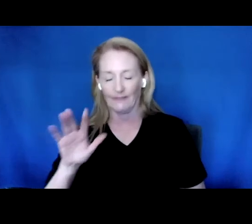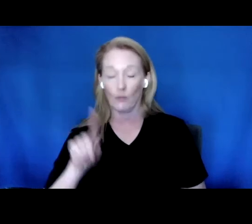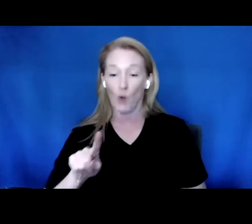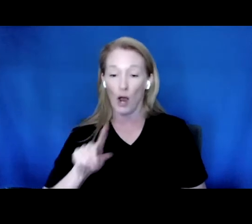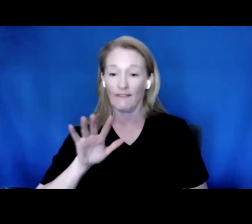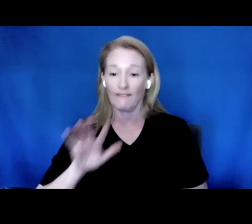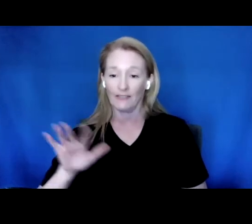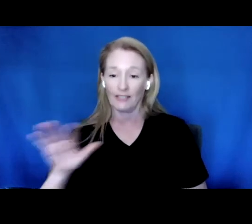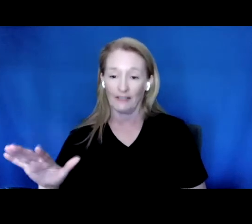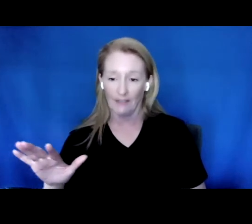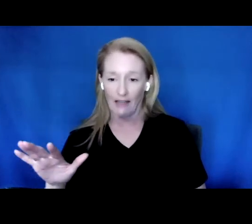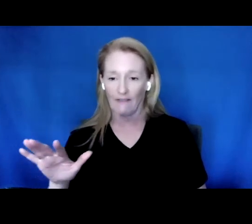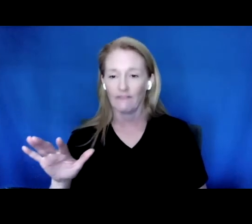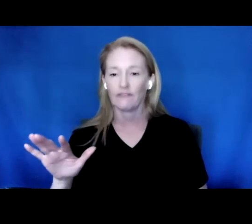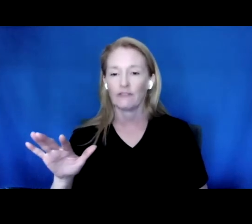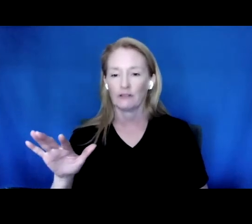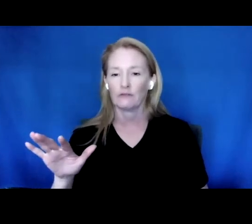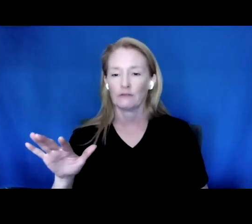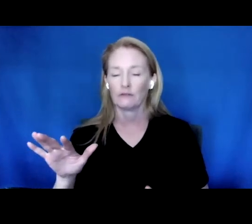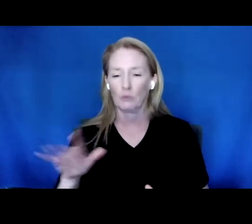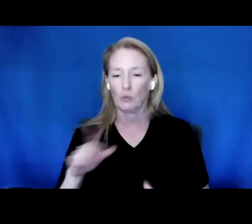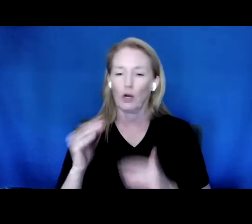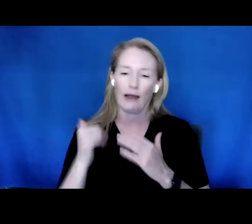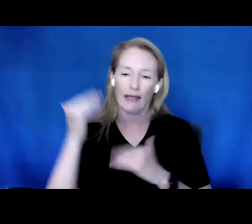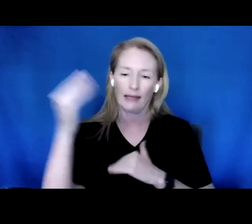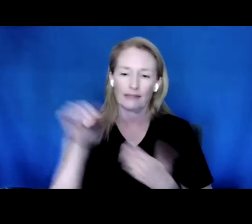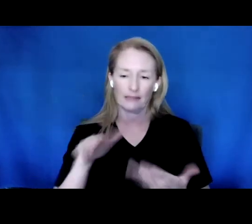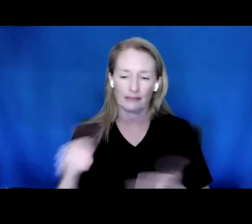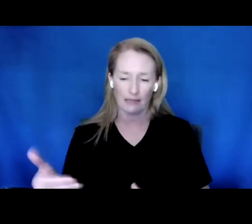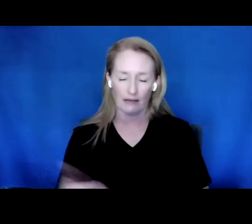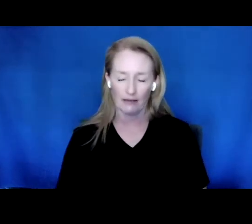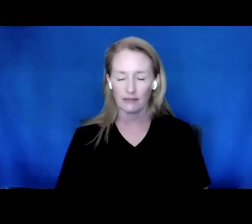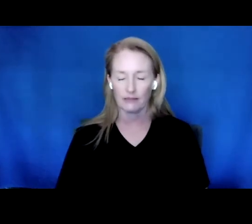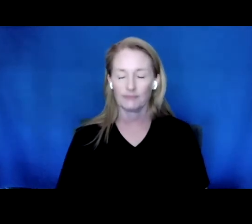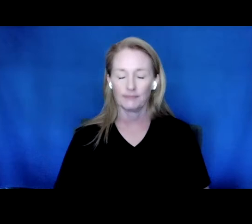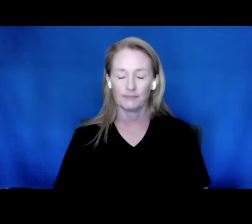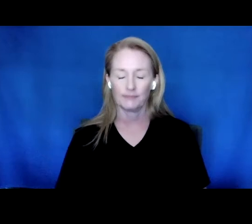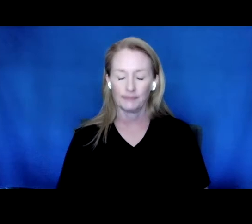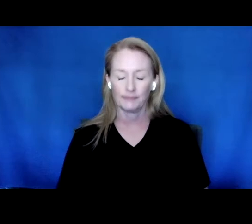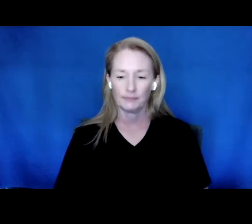where 51% of the deaths were in excess of what would be expected.